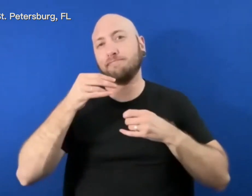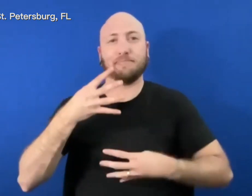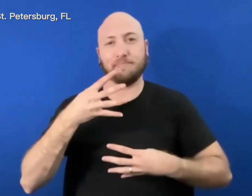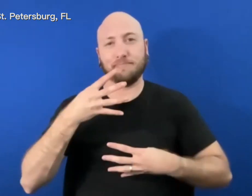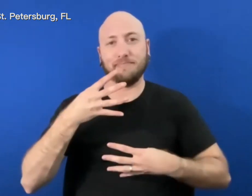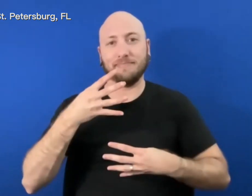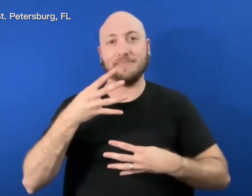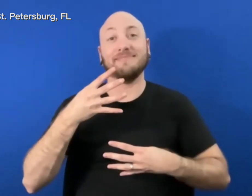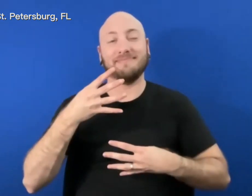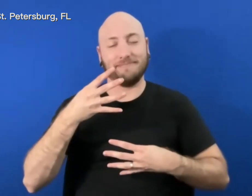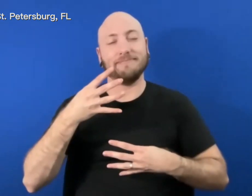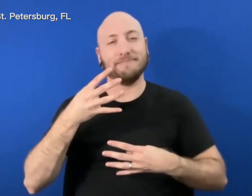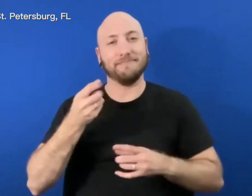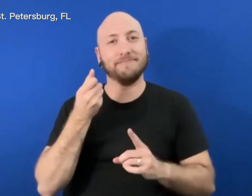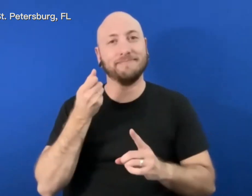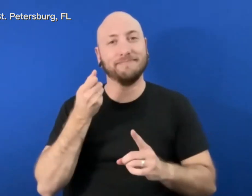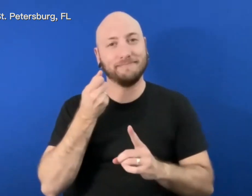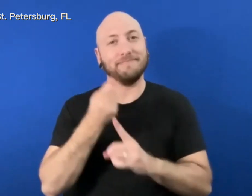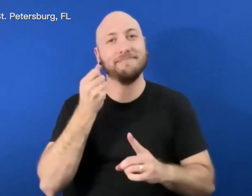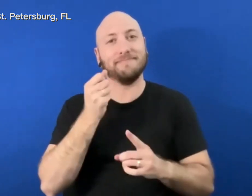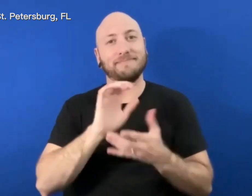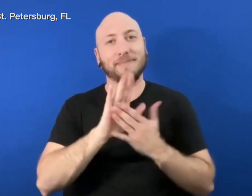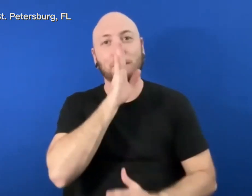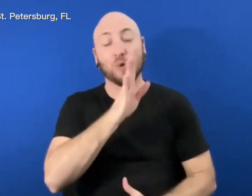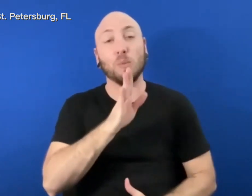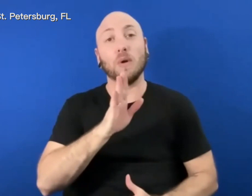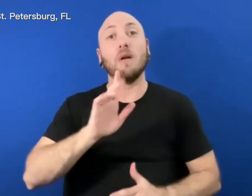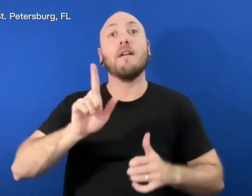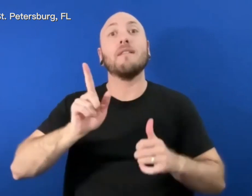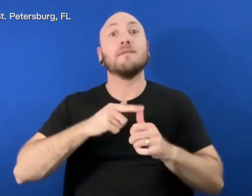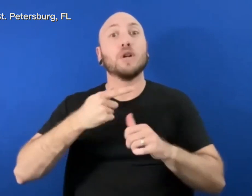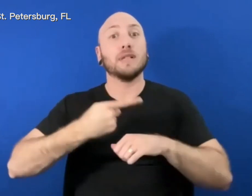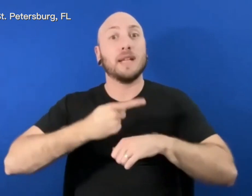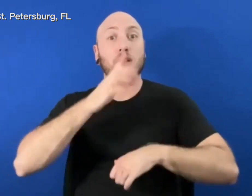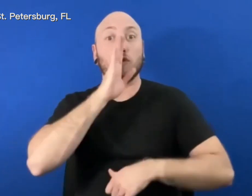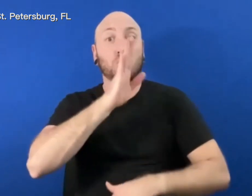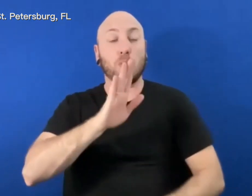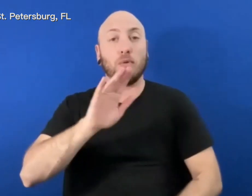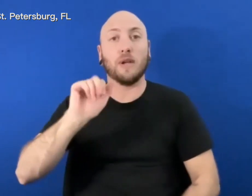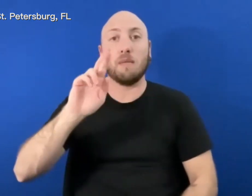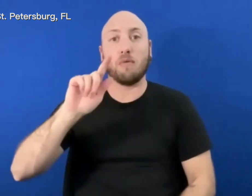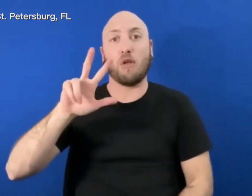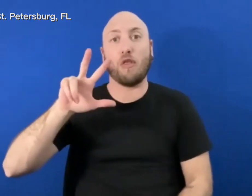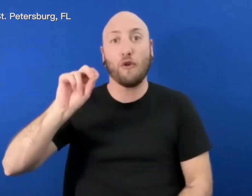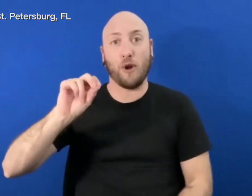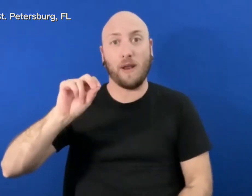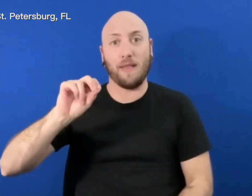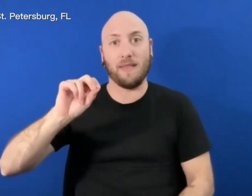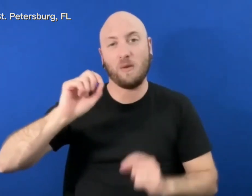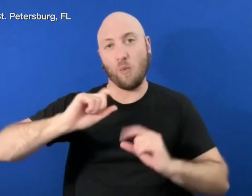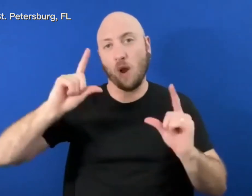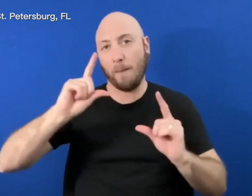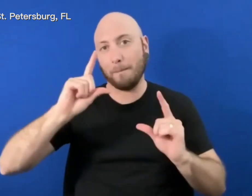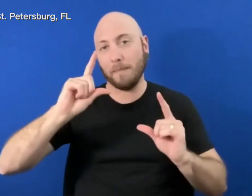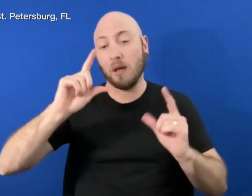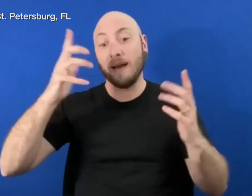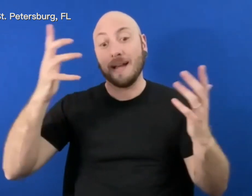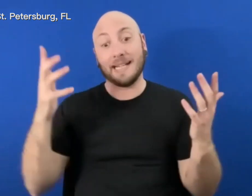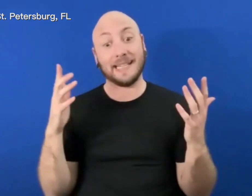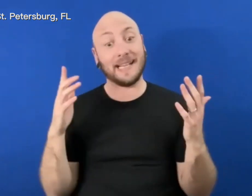sobriety date. And April 30th, I woke up, and I was sitting in jail, and I was like looking at